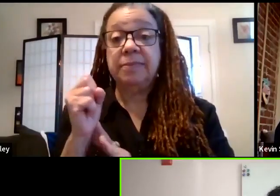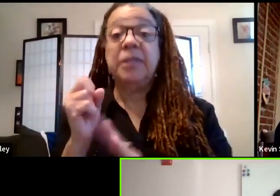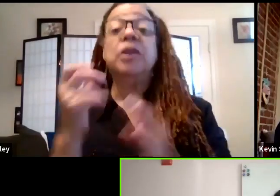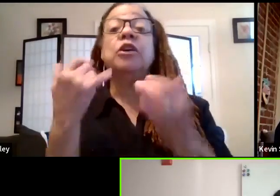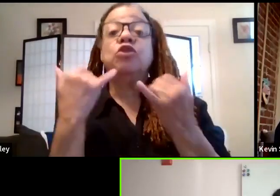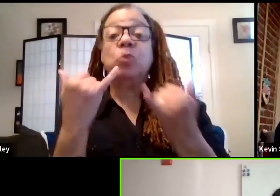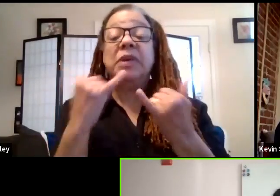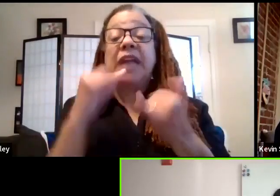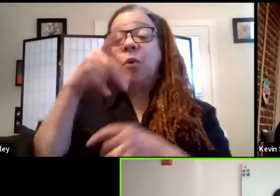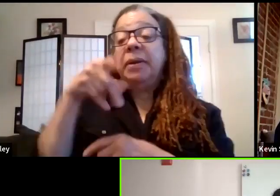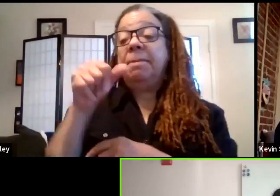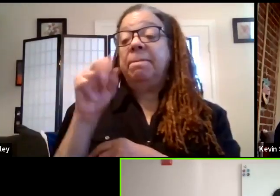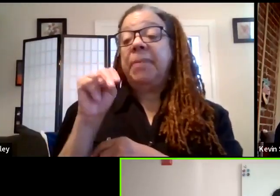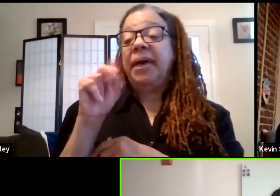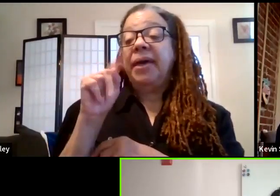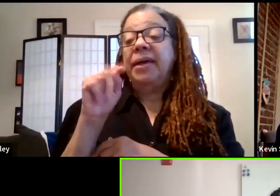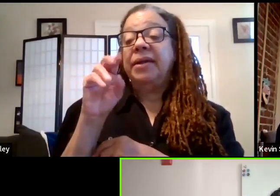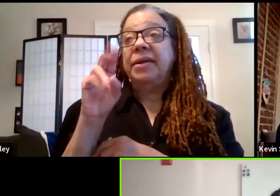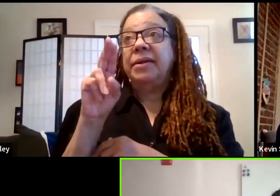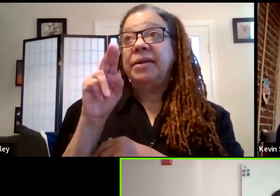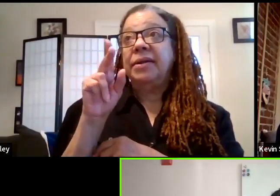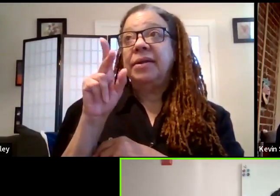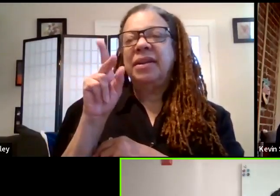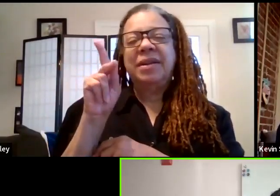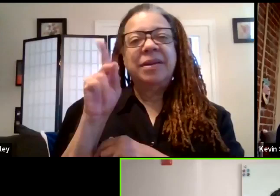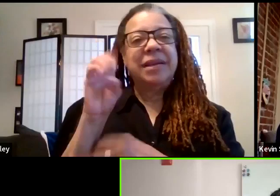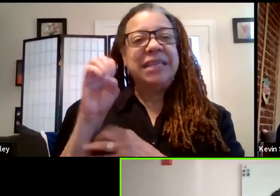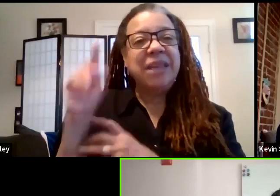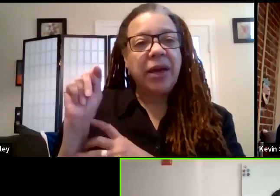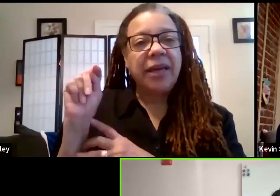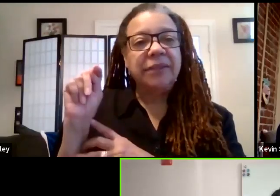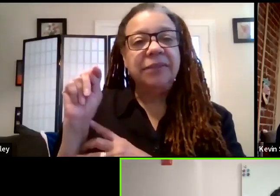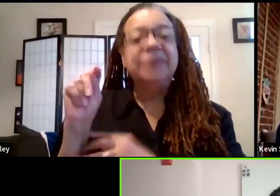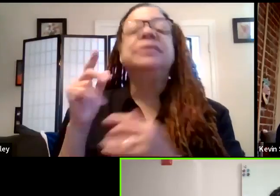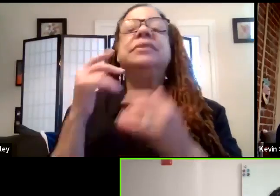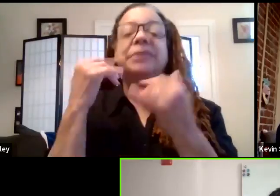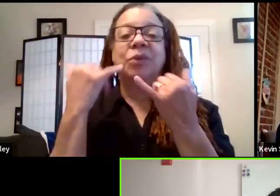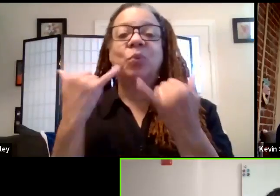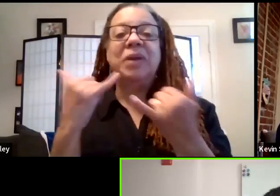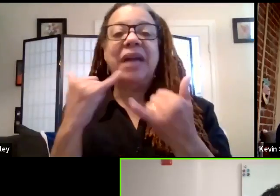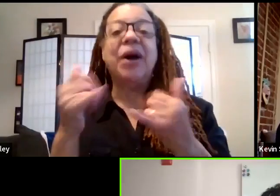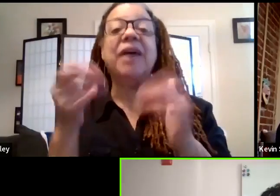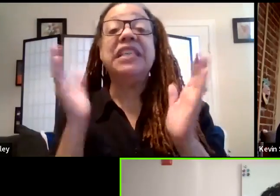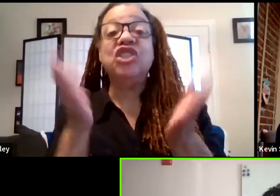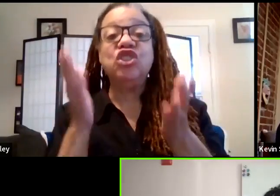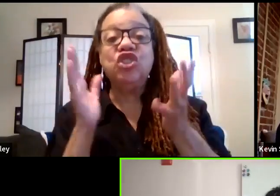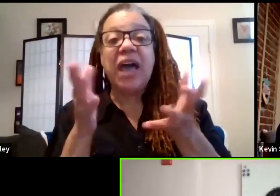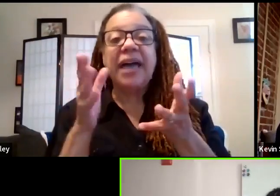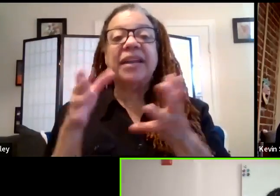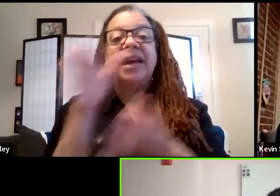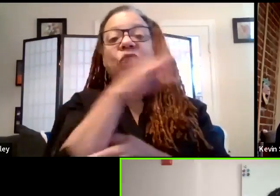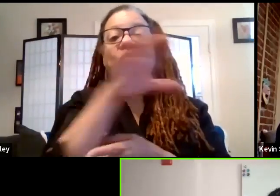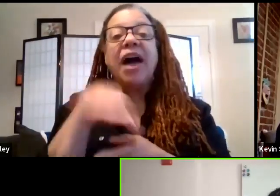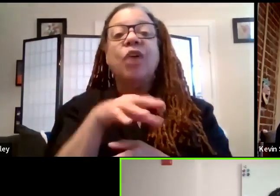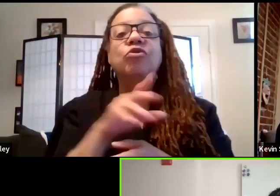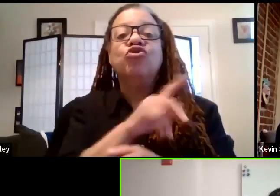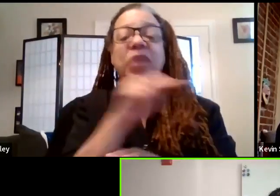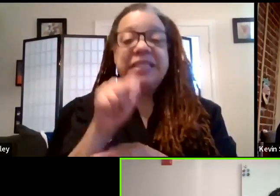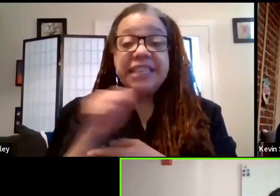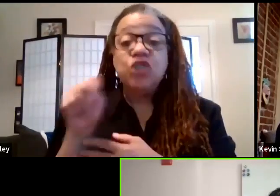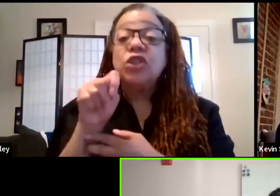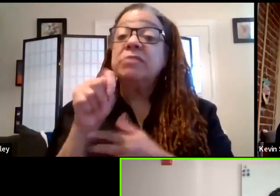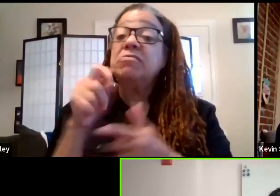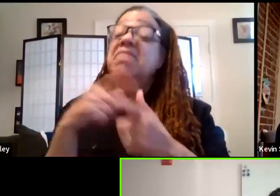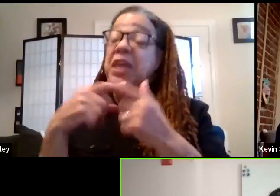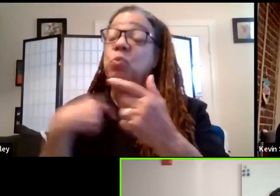Pawtucket, Central Falls, and now Providence. And we hold these chats around transition. And then we